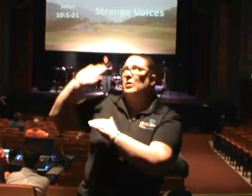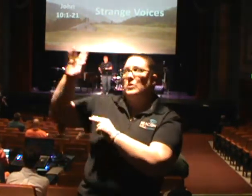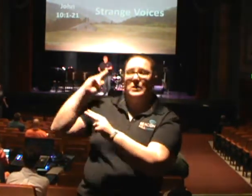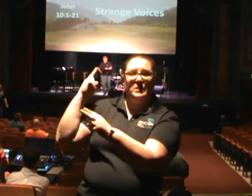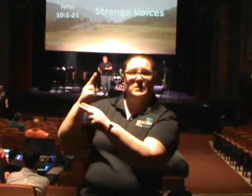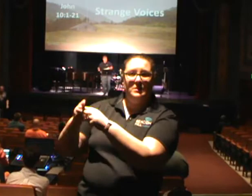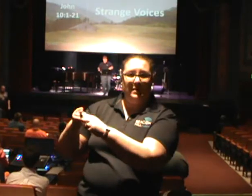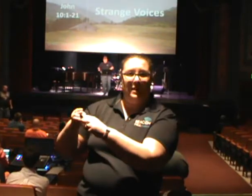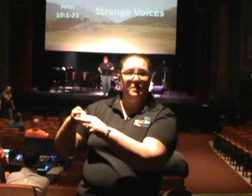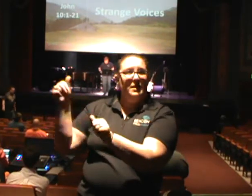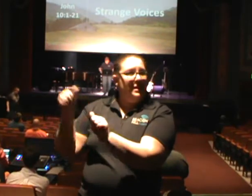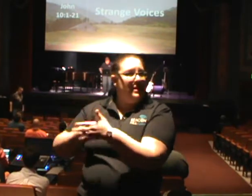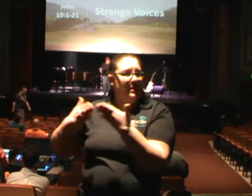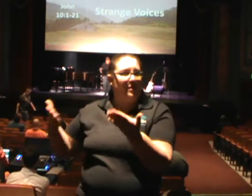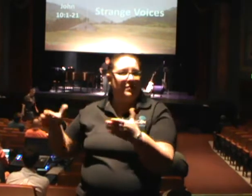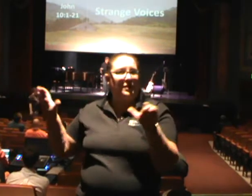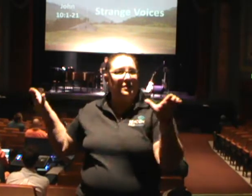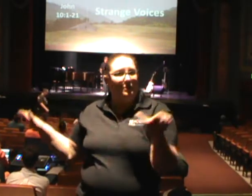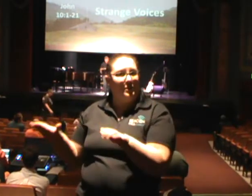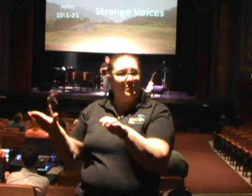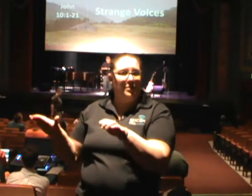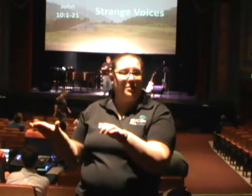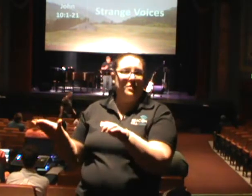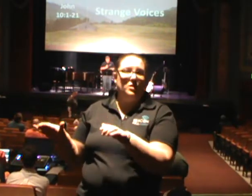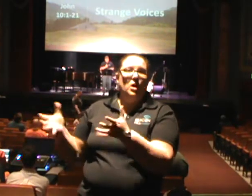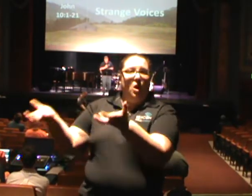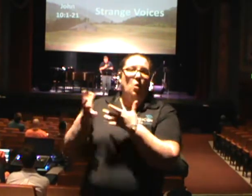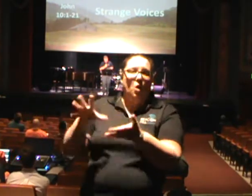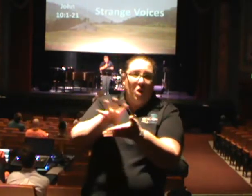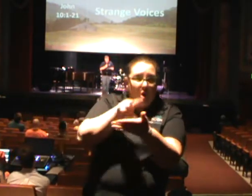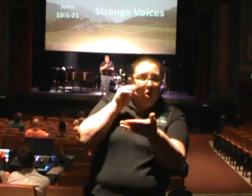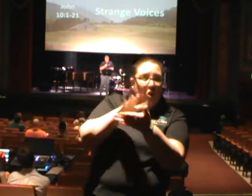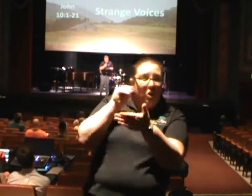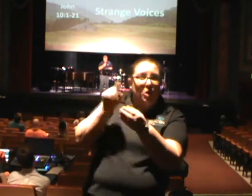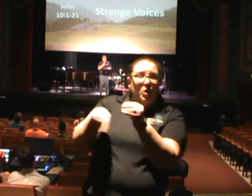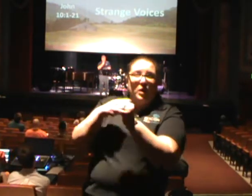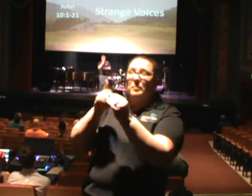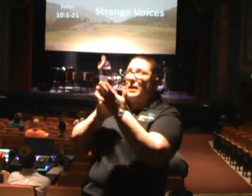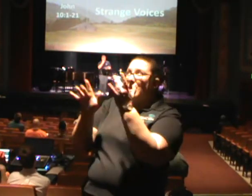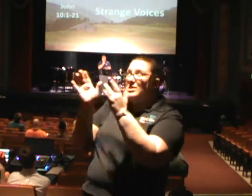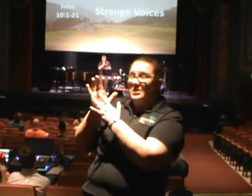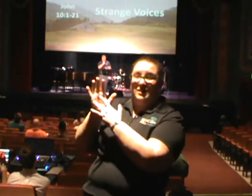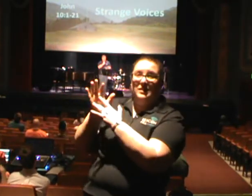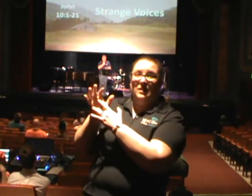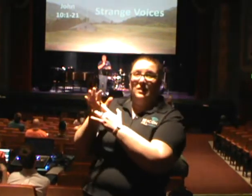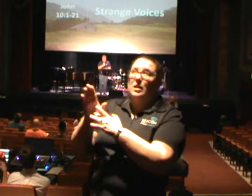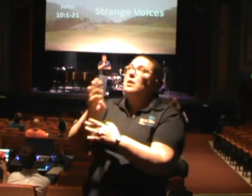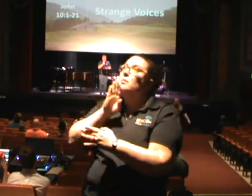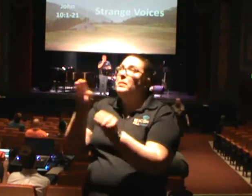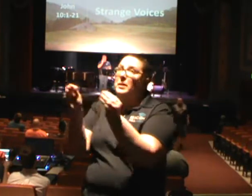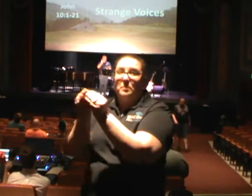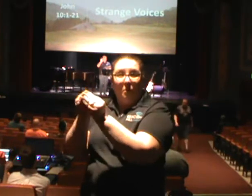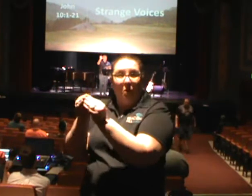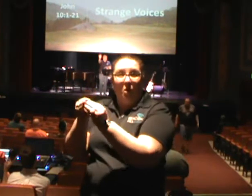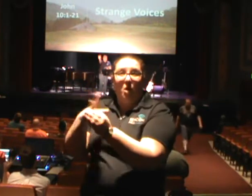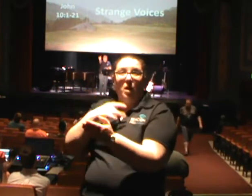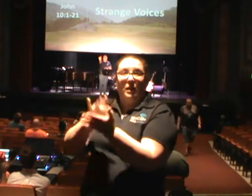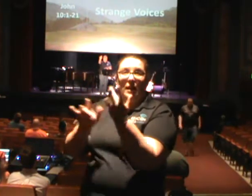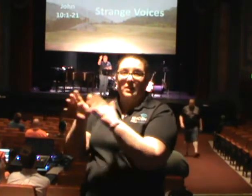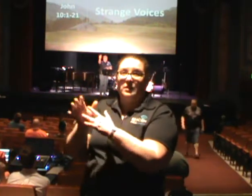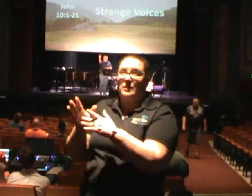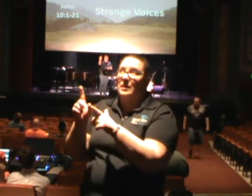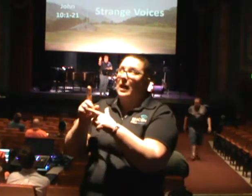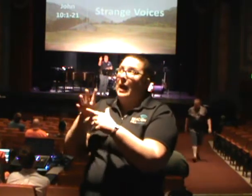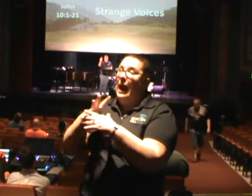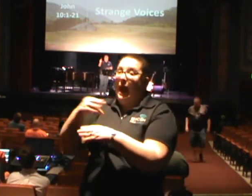Jesus Christ in everything that we do. We want to learn more about Jesus. We want to be more like Jesus. And we want to be sent